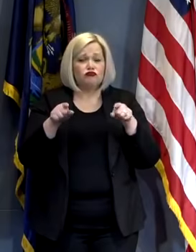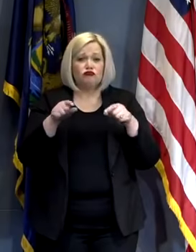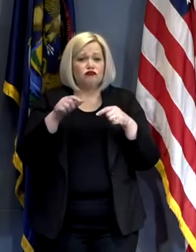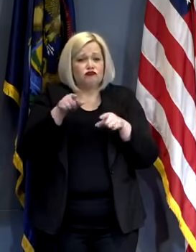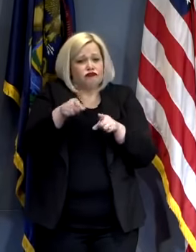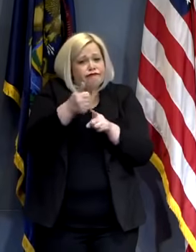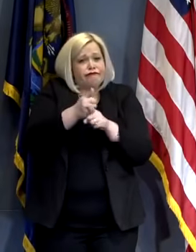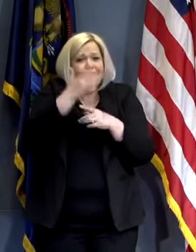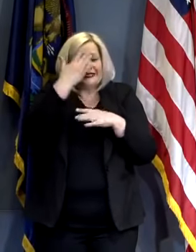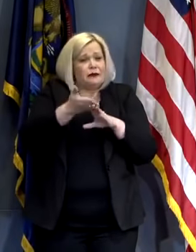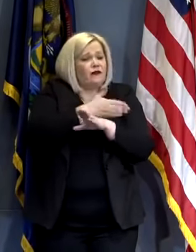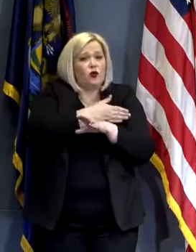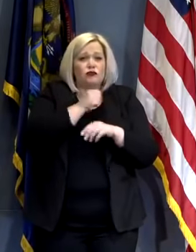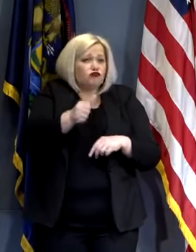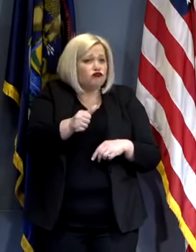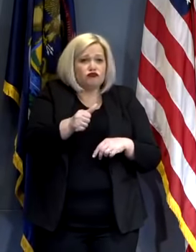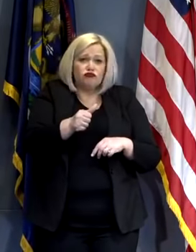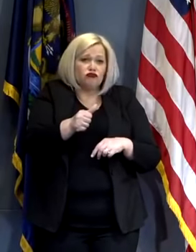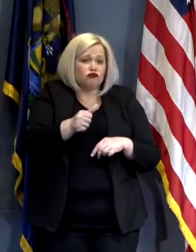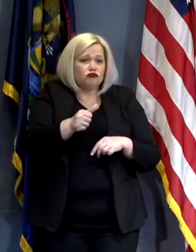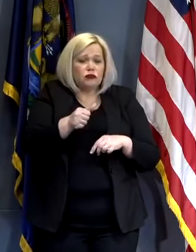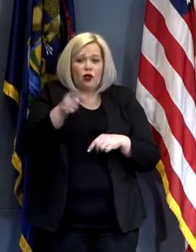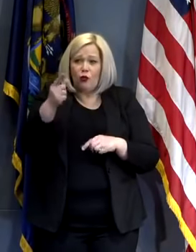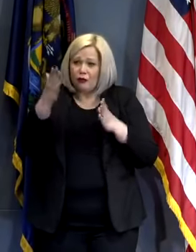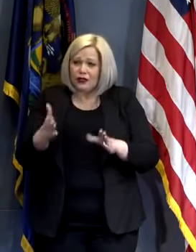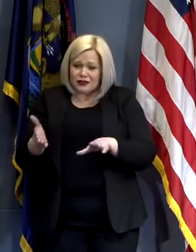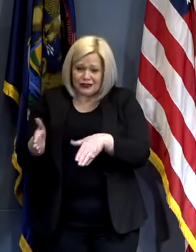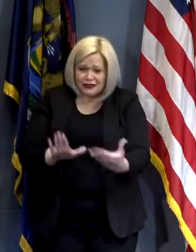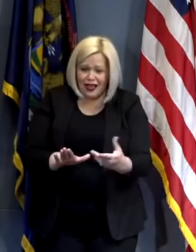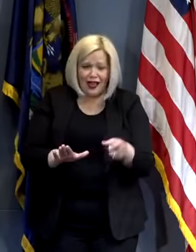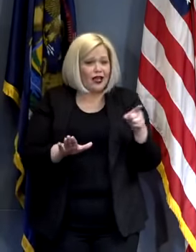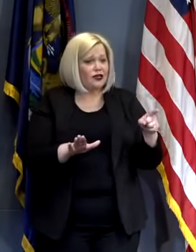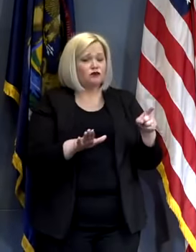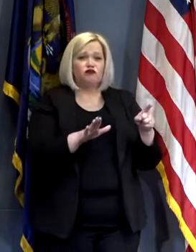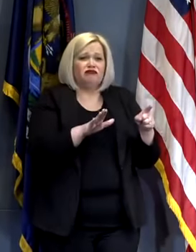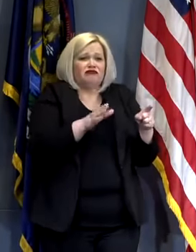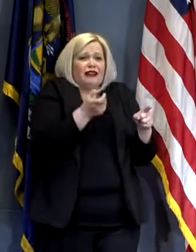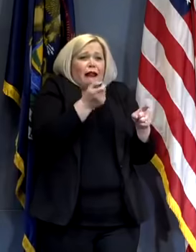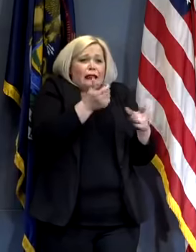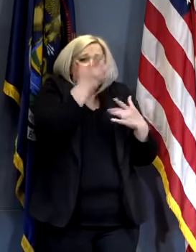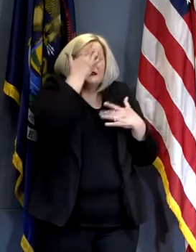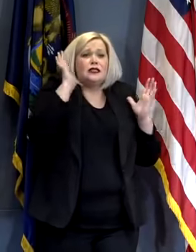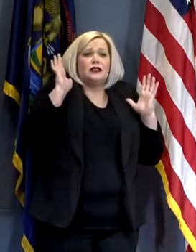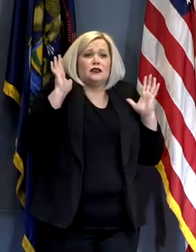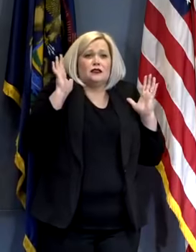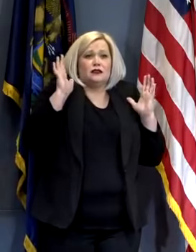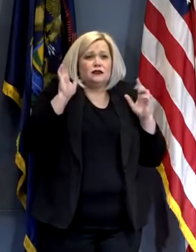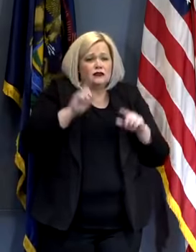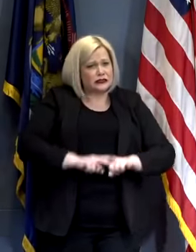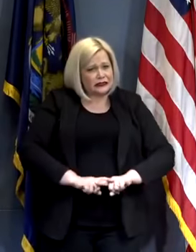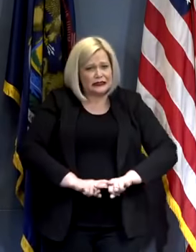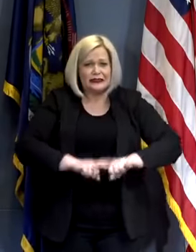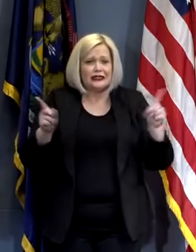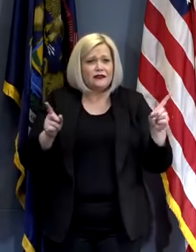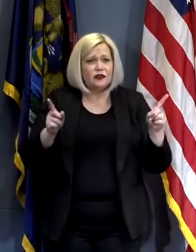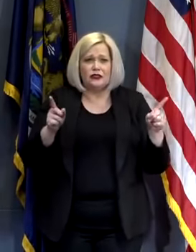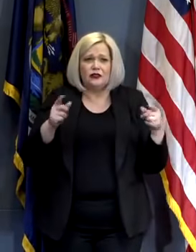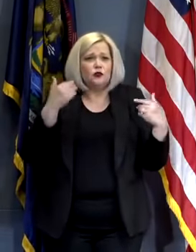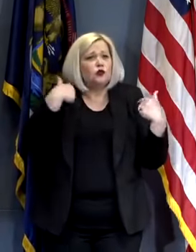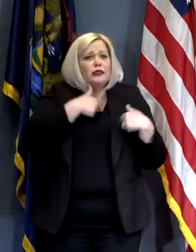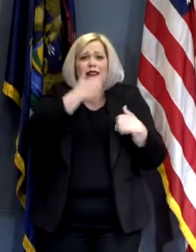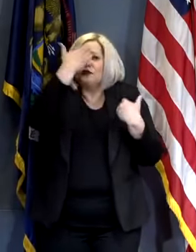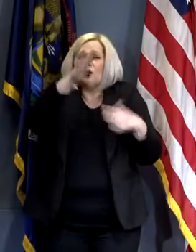pre-existing situation. It was fatal for one person in the household and the other hardly even noticed that they were sick. None of us knows